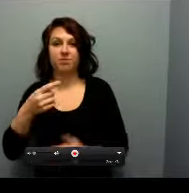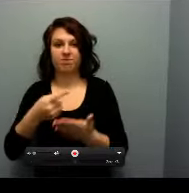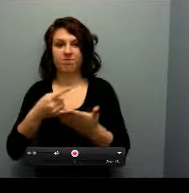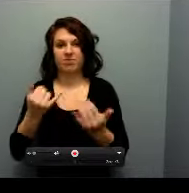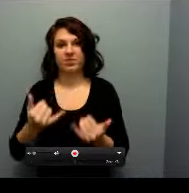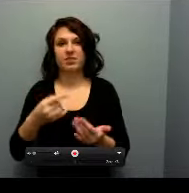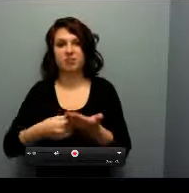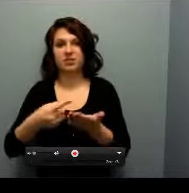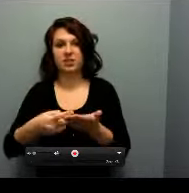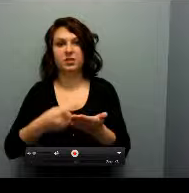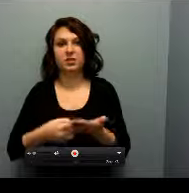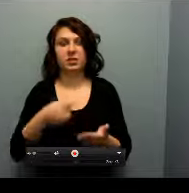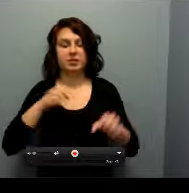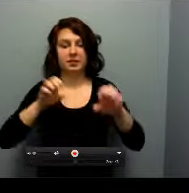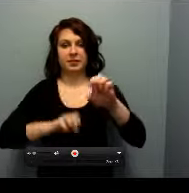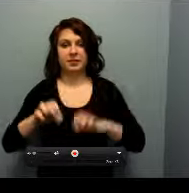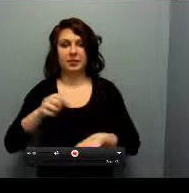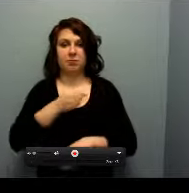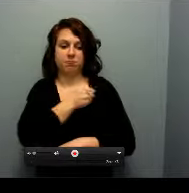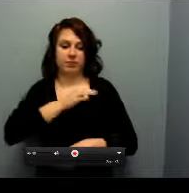performance.